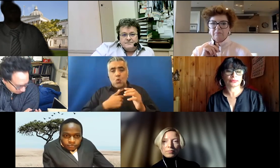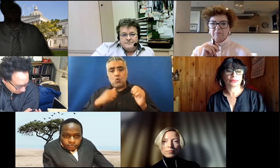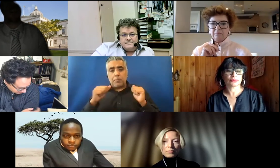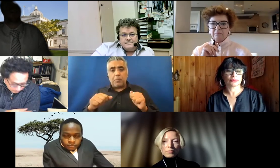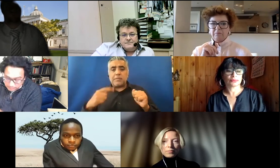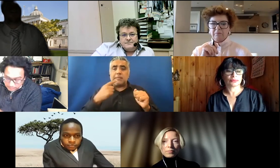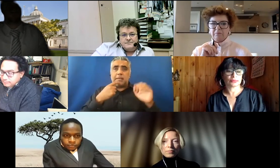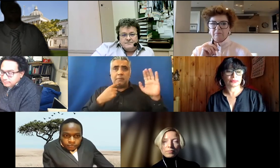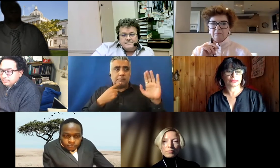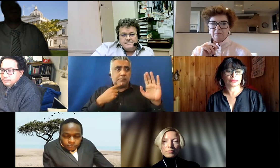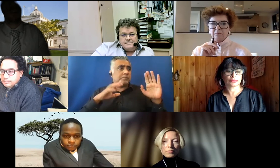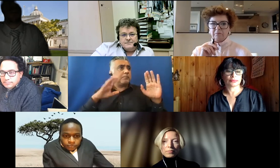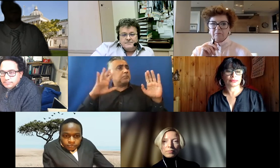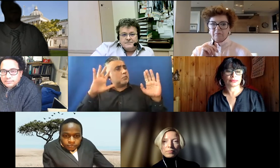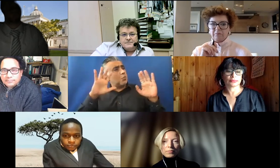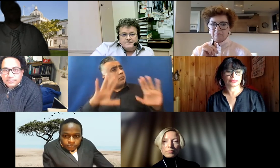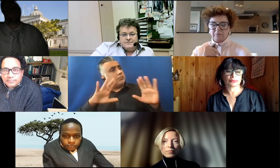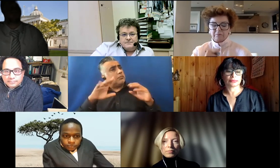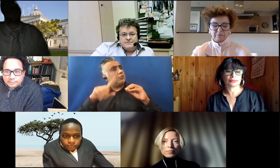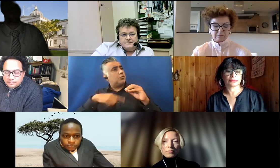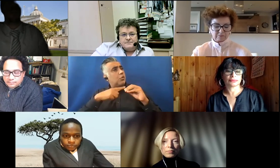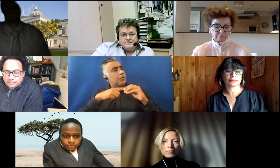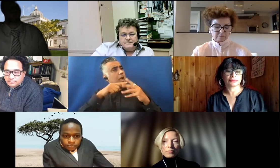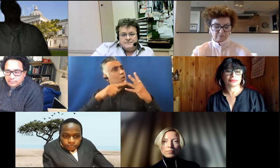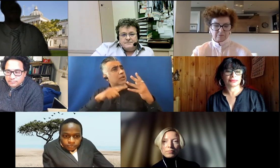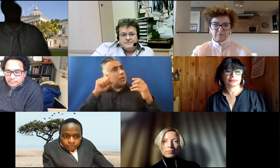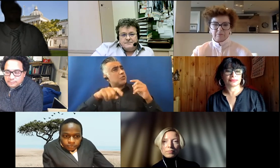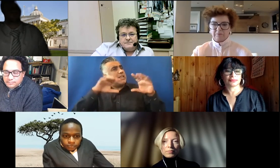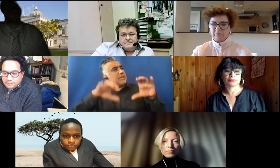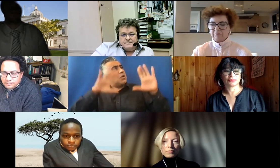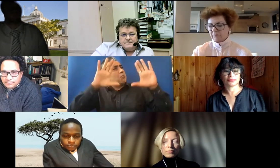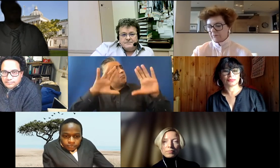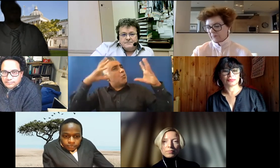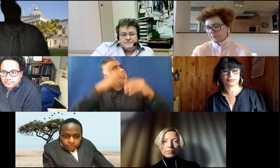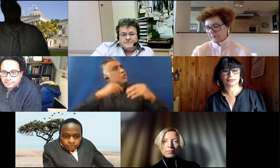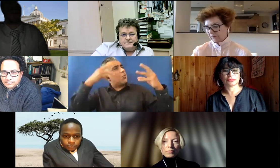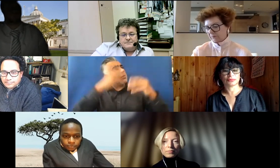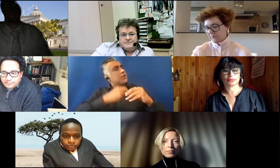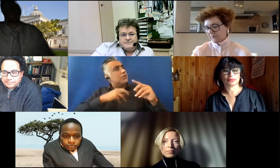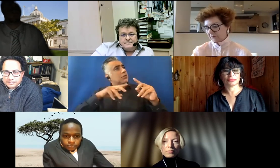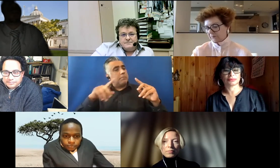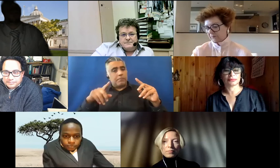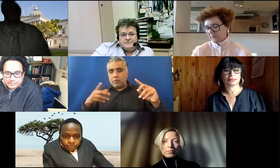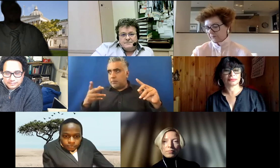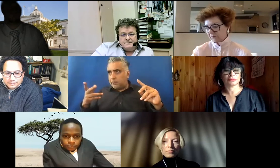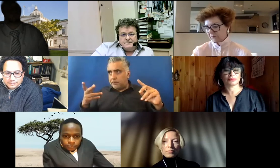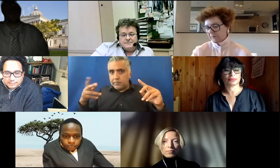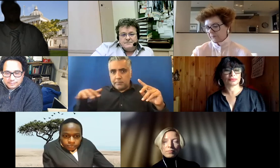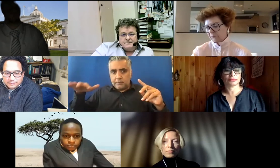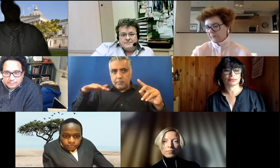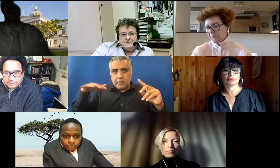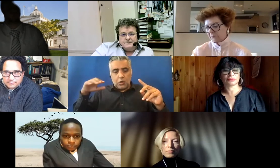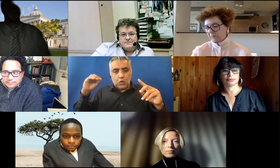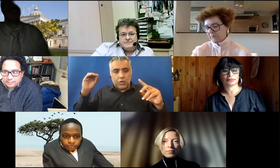say great things about how something should be done, while within our circles we sometimes don't